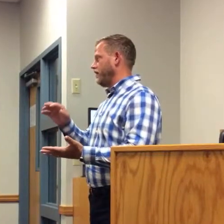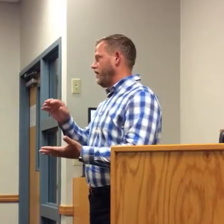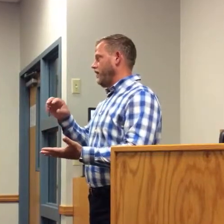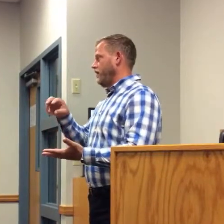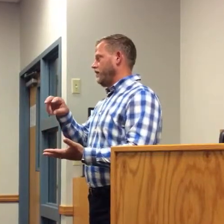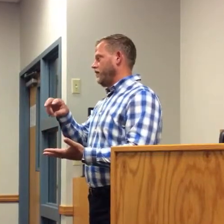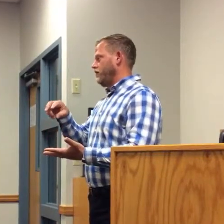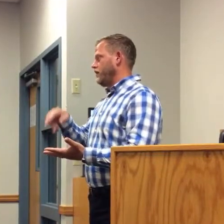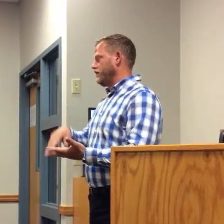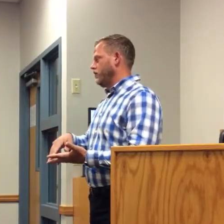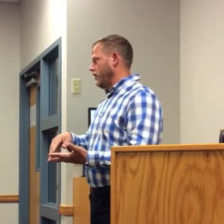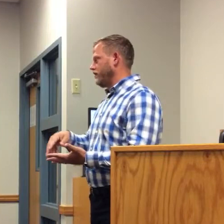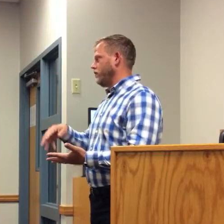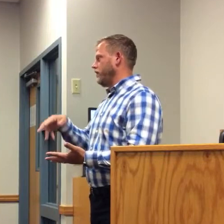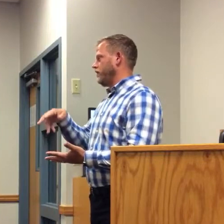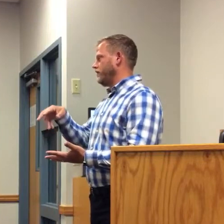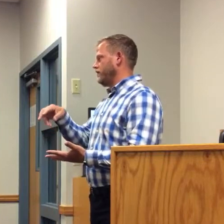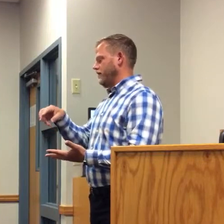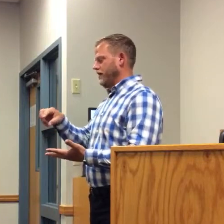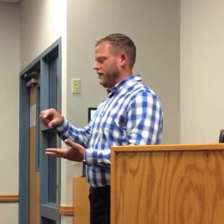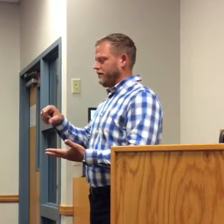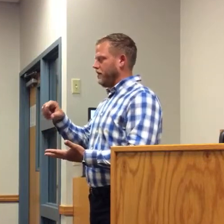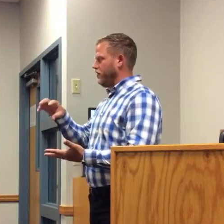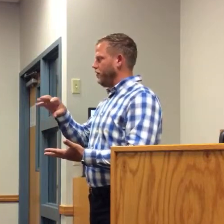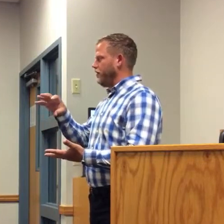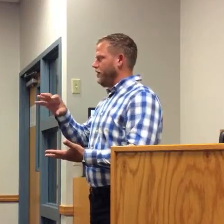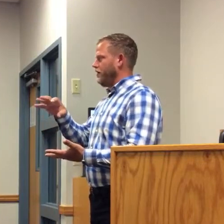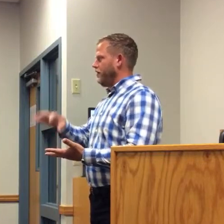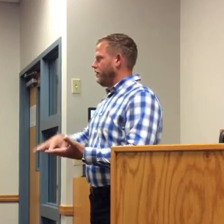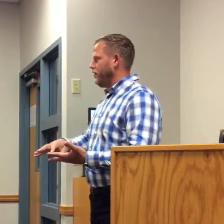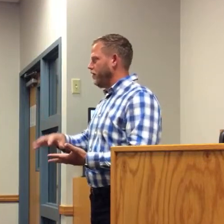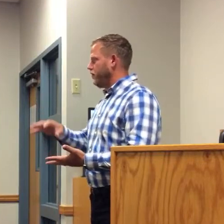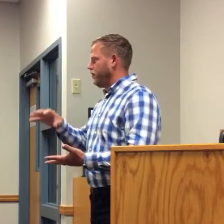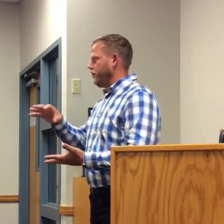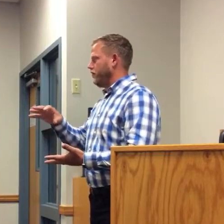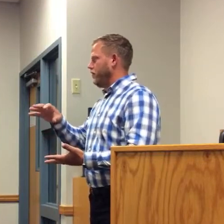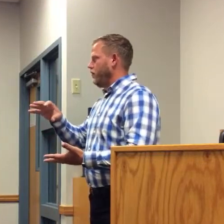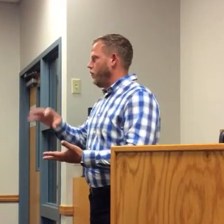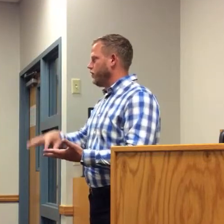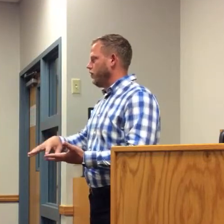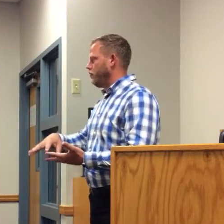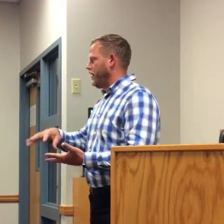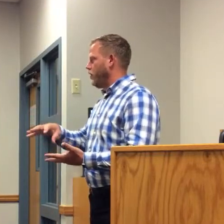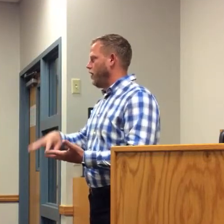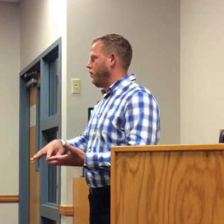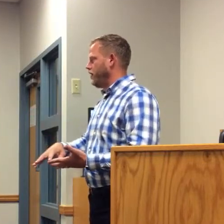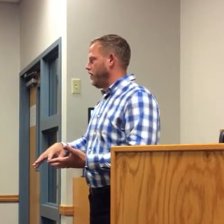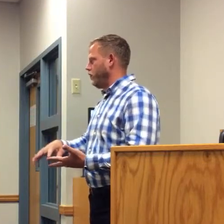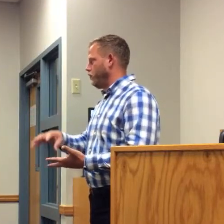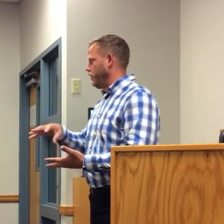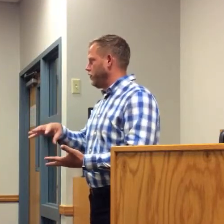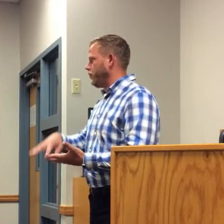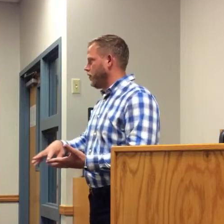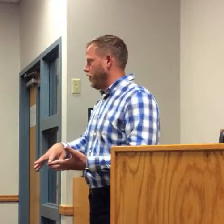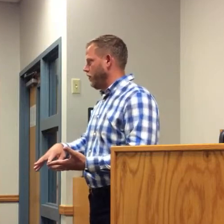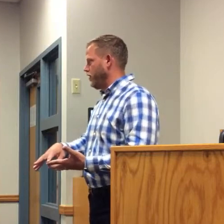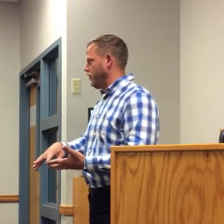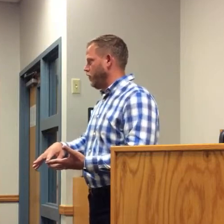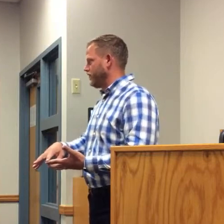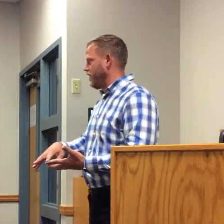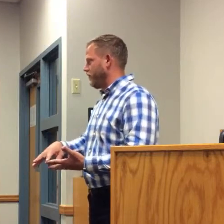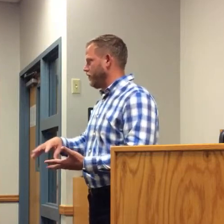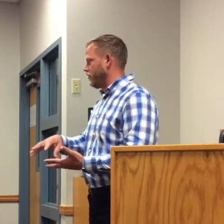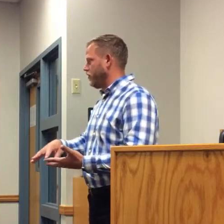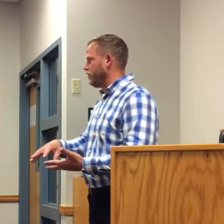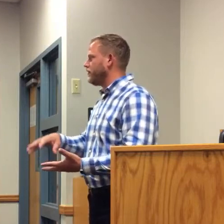all right, you get 2 days a week. And so, you know, one group may go on Monday, and one group would go on Monday